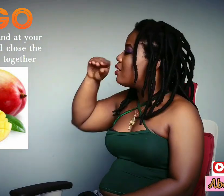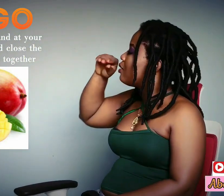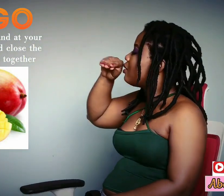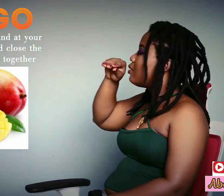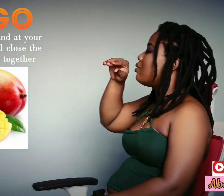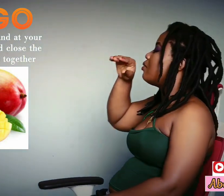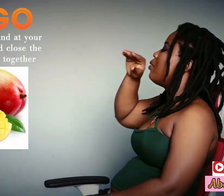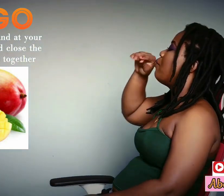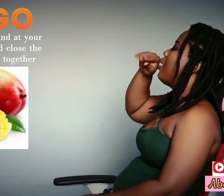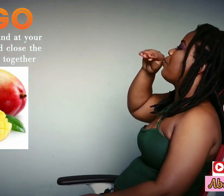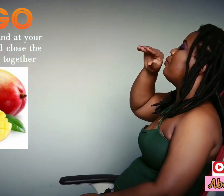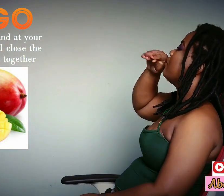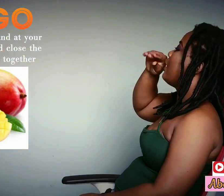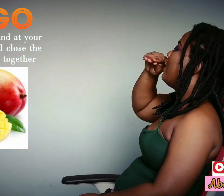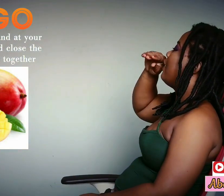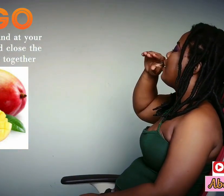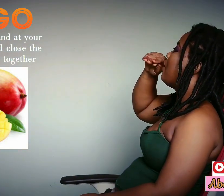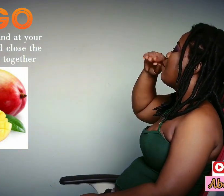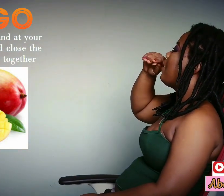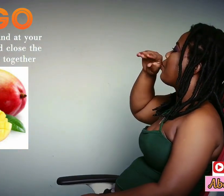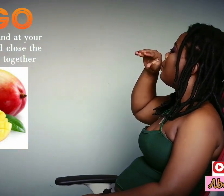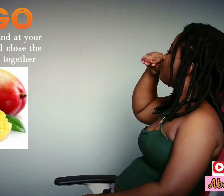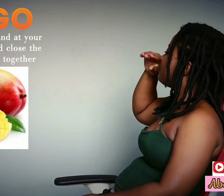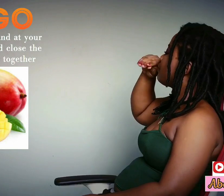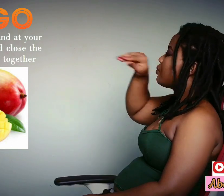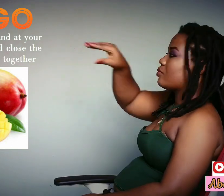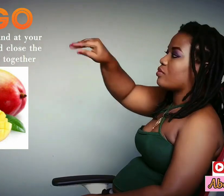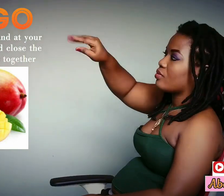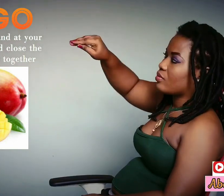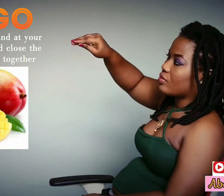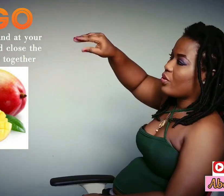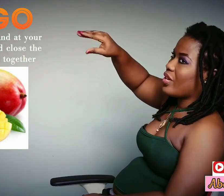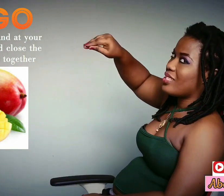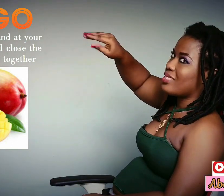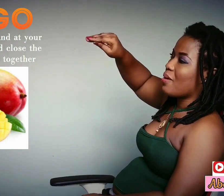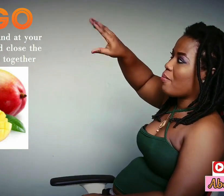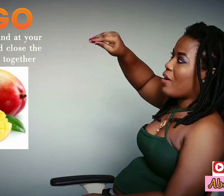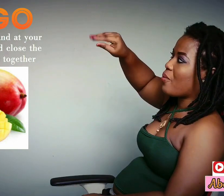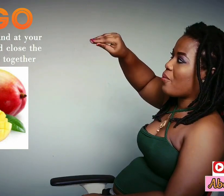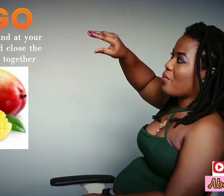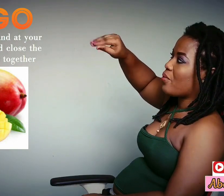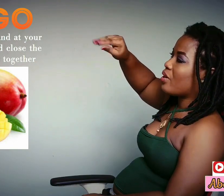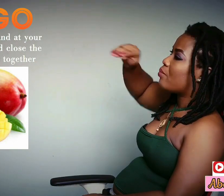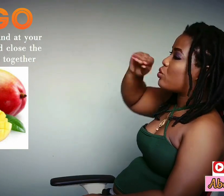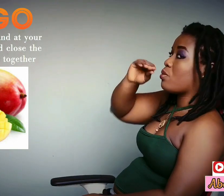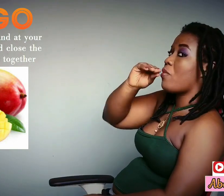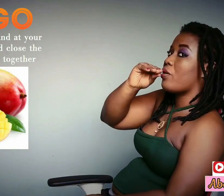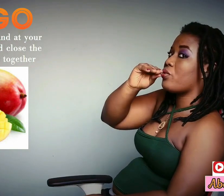see mango yeah mango yeah see mango I saw the bar